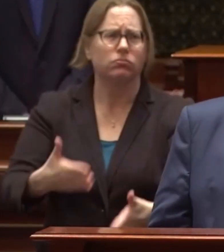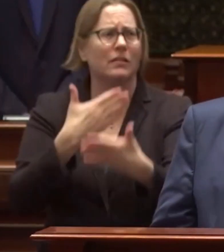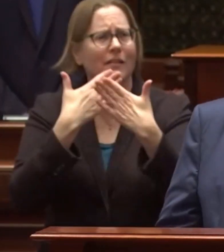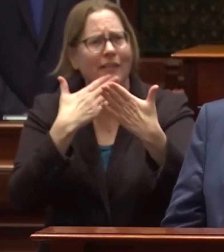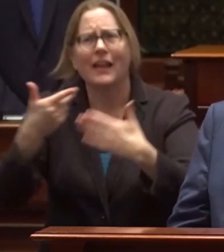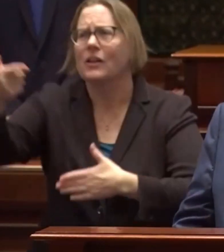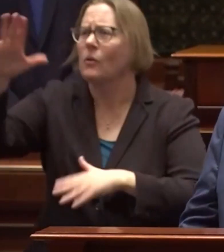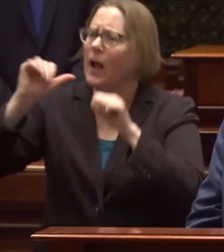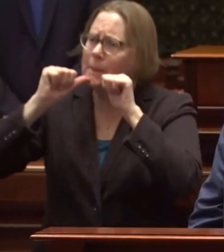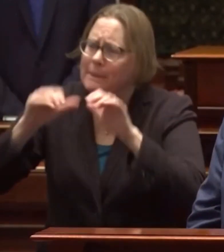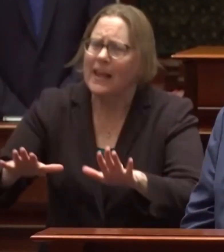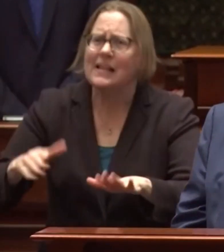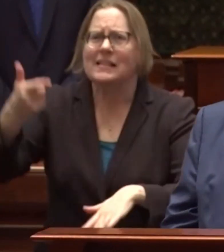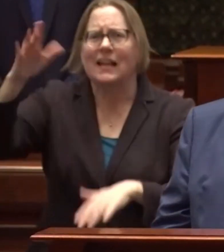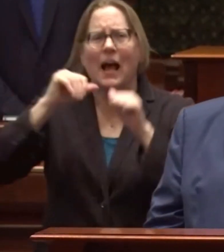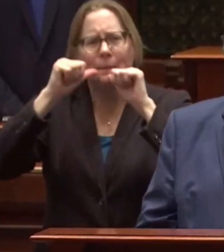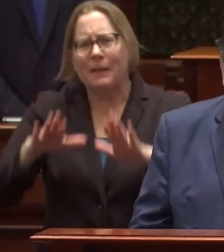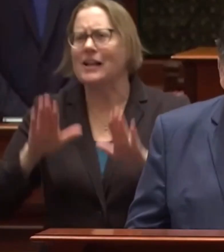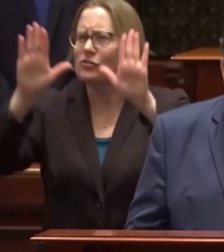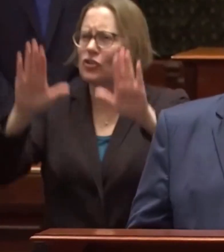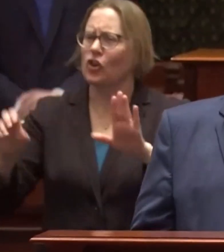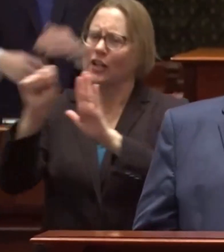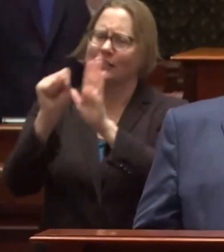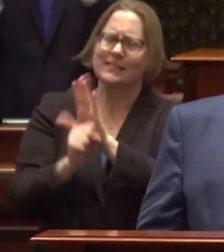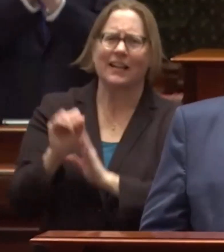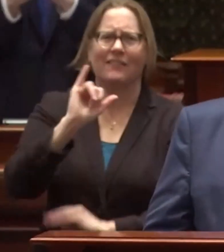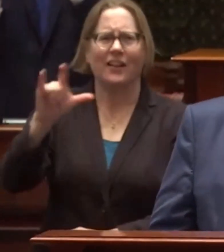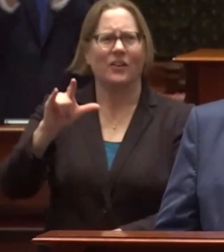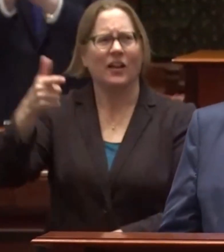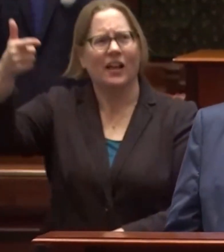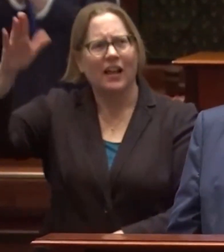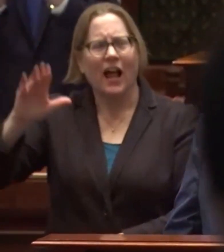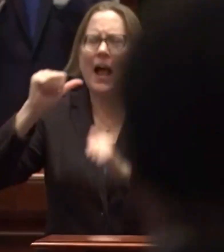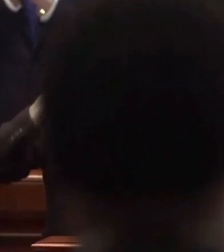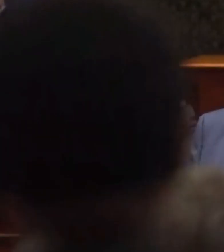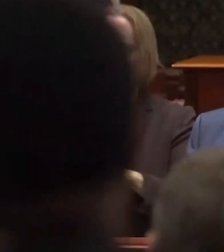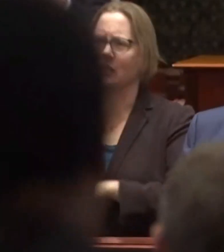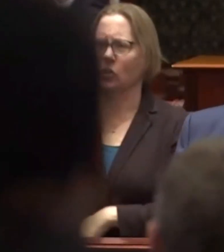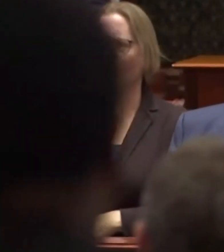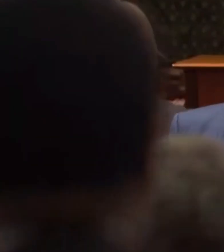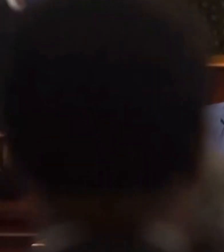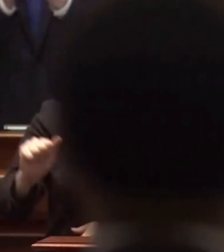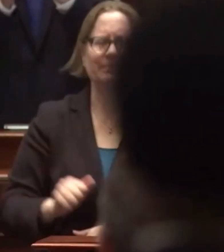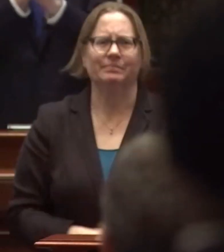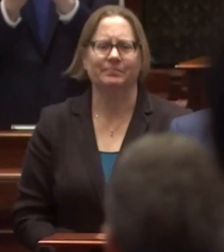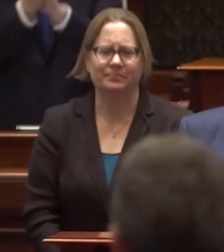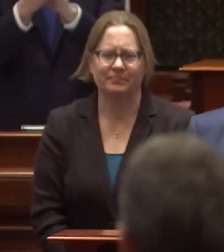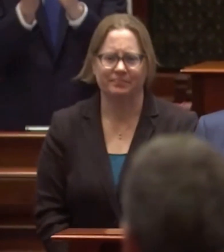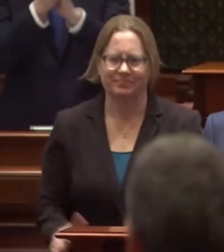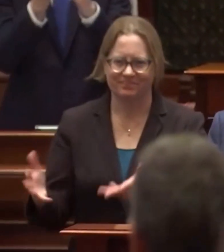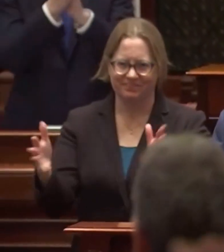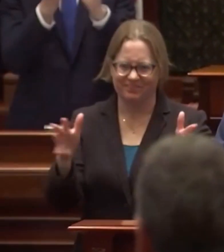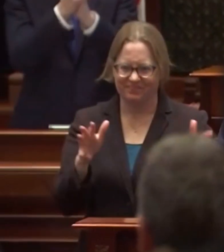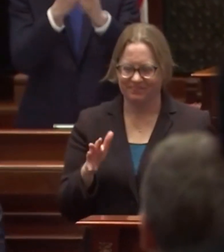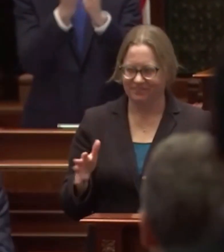you. God bless you. God bless the great state of Illinois, and God bless the United States of America.